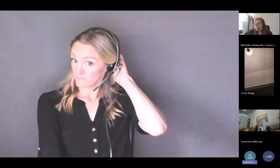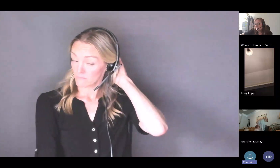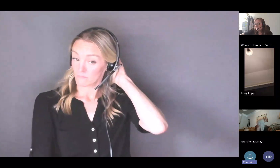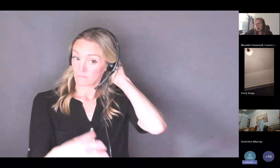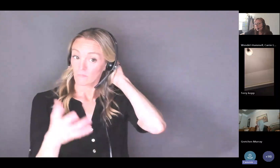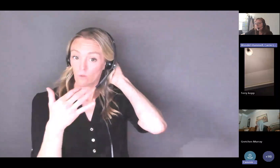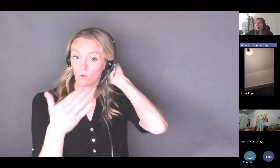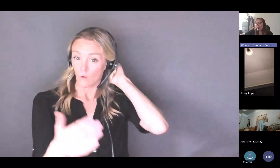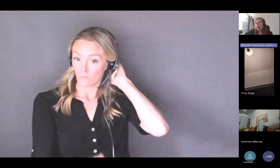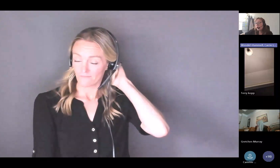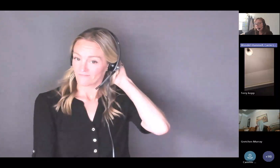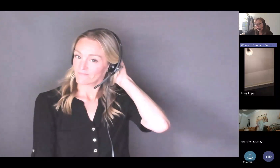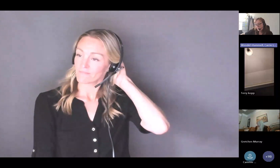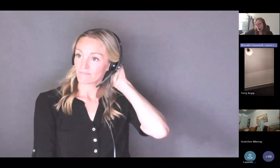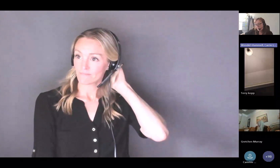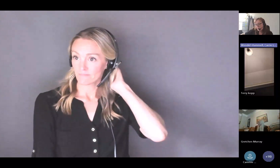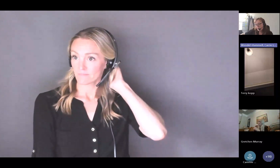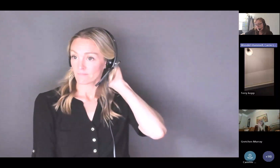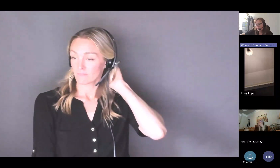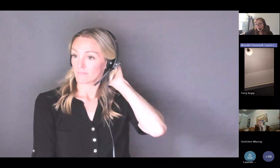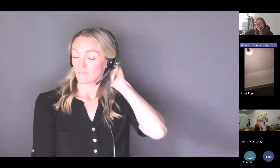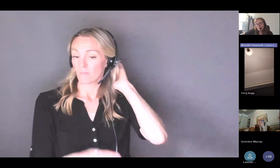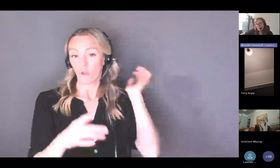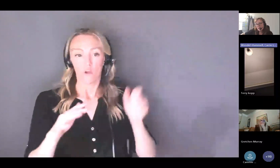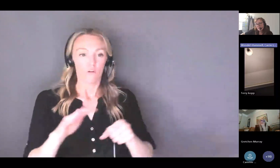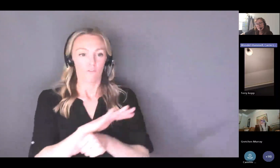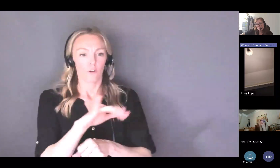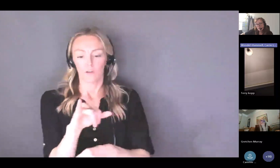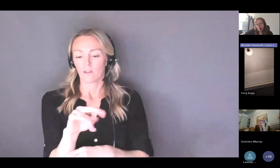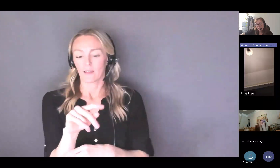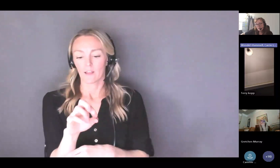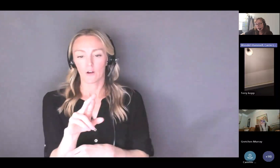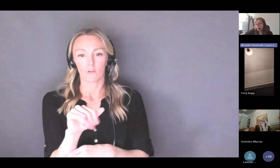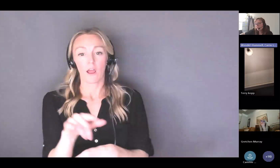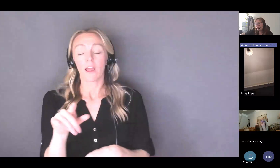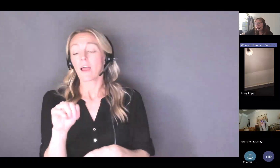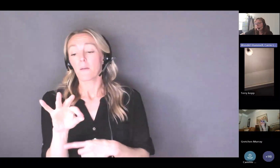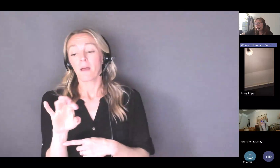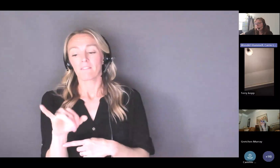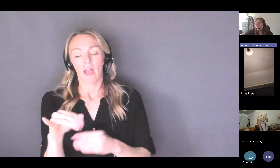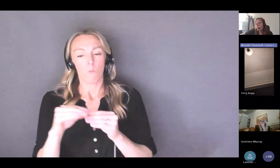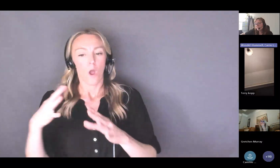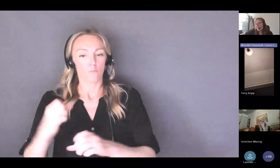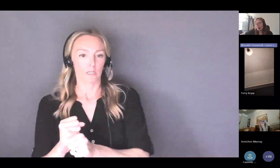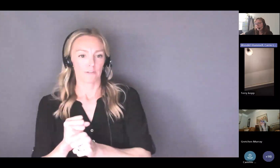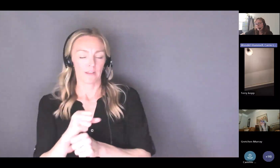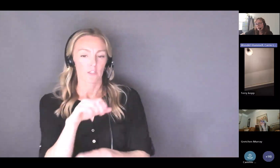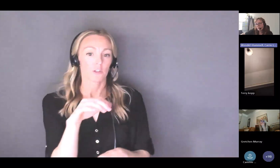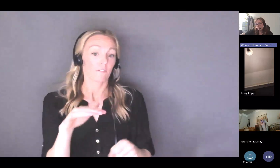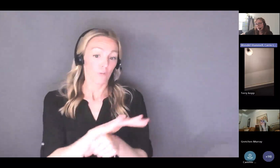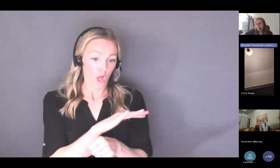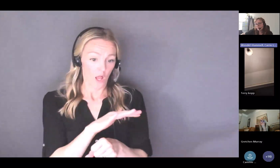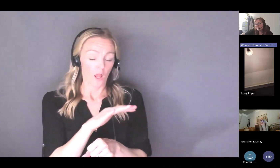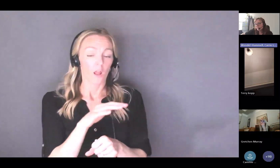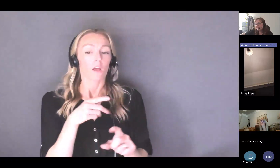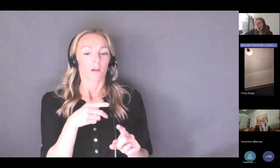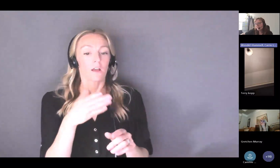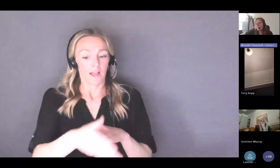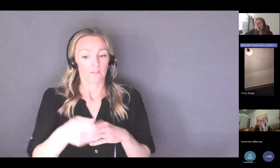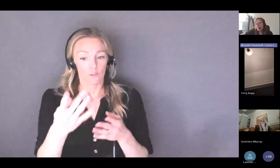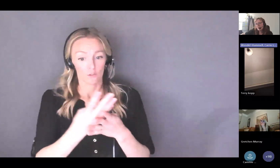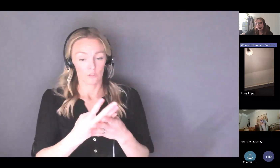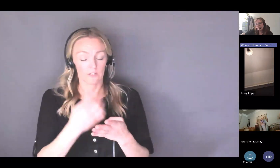go. And then the full NRI form, which the MFEI is an abbreviated version, the full form then is after you're screened in for